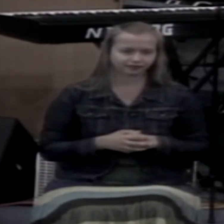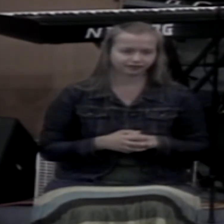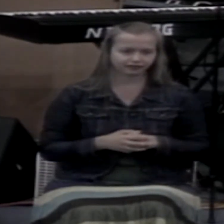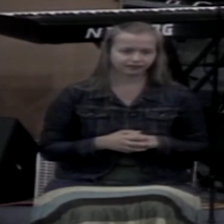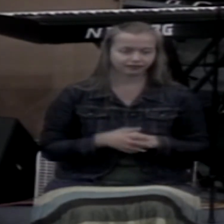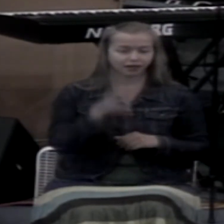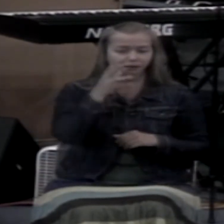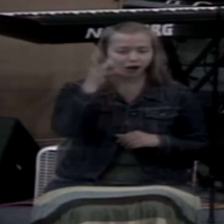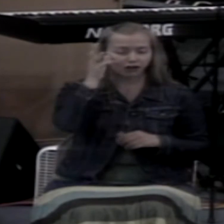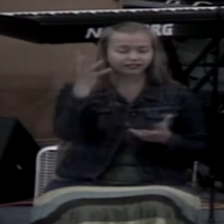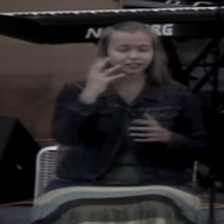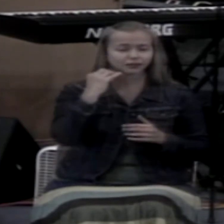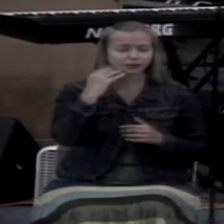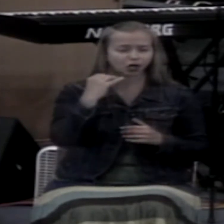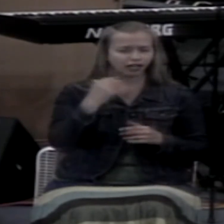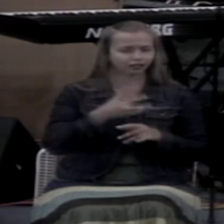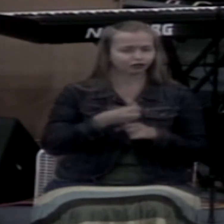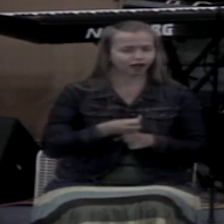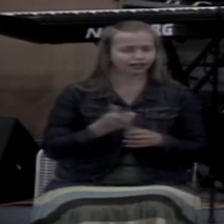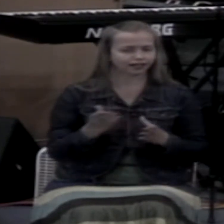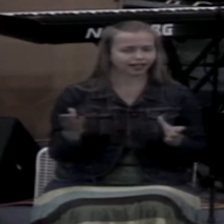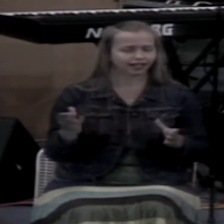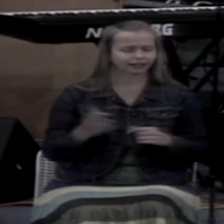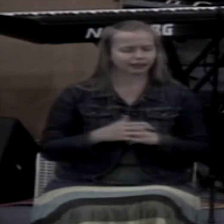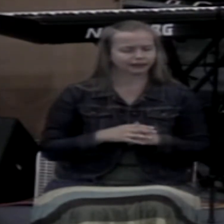Now here's what